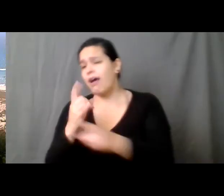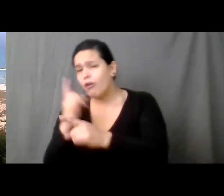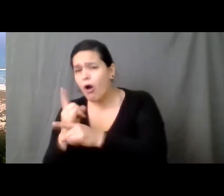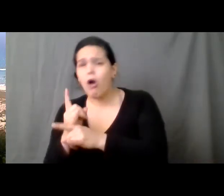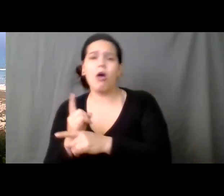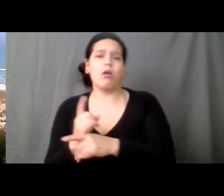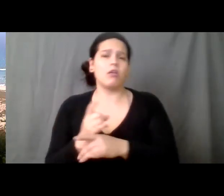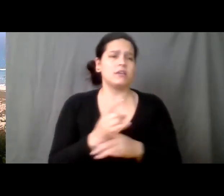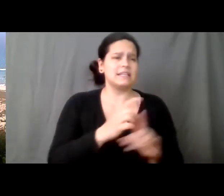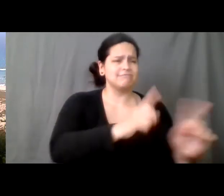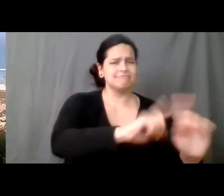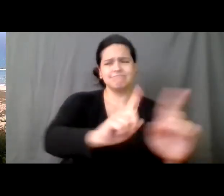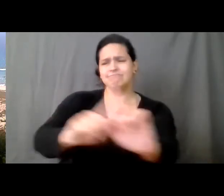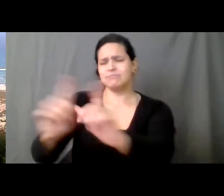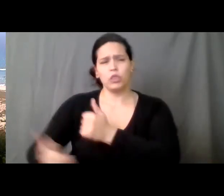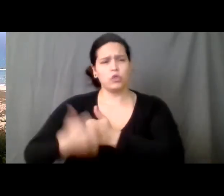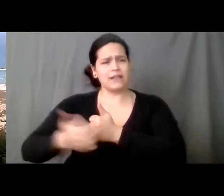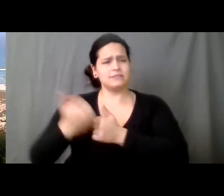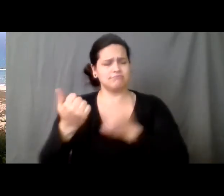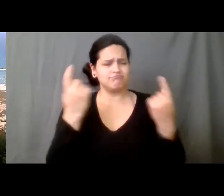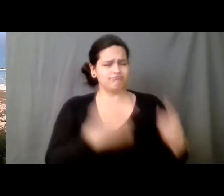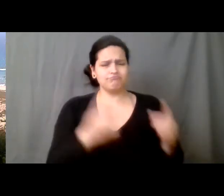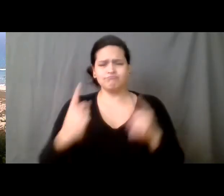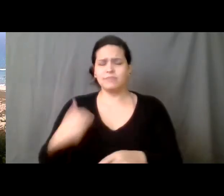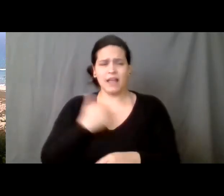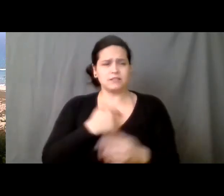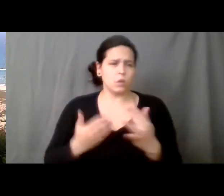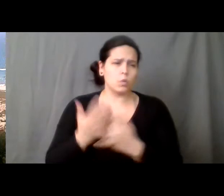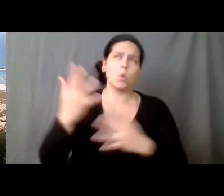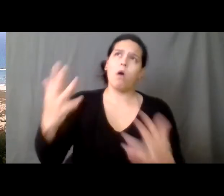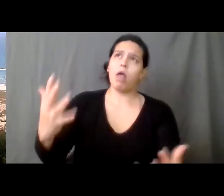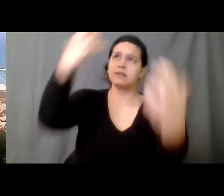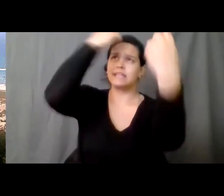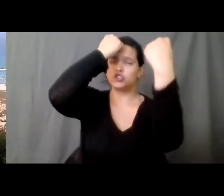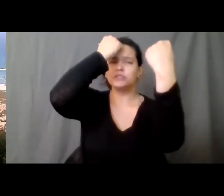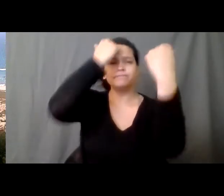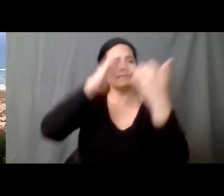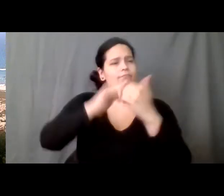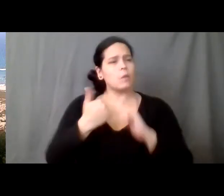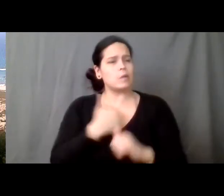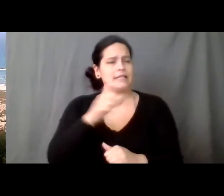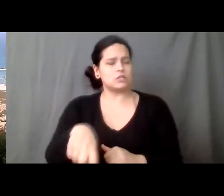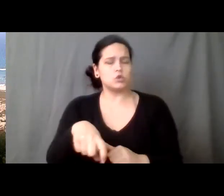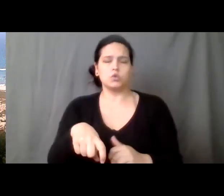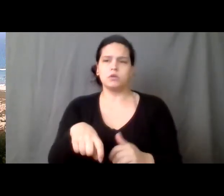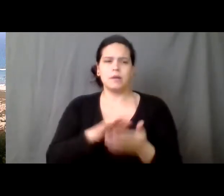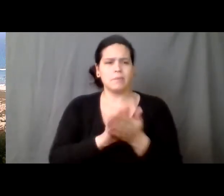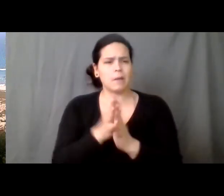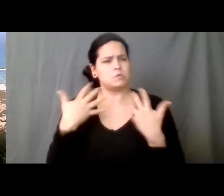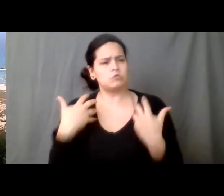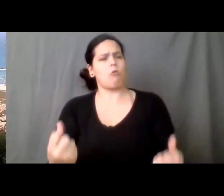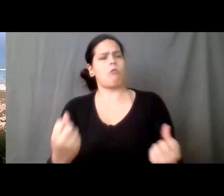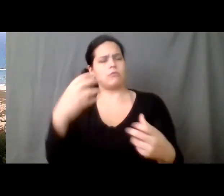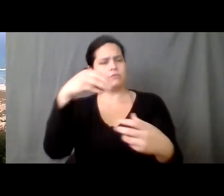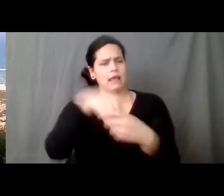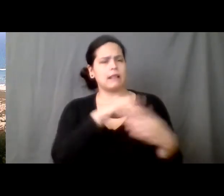that from all the different things that happened to us through colonization, and how we need to be strengthening our communities,